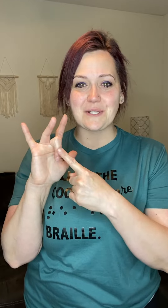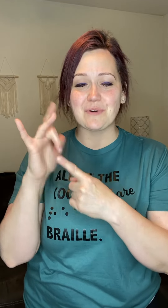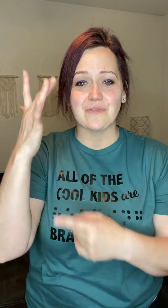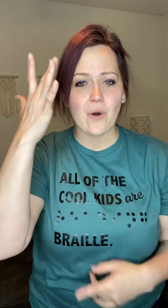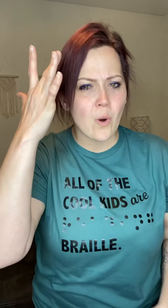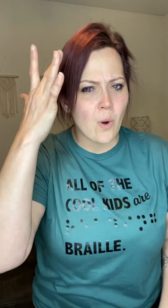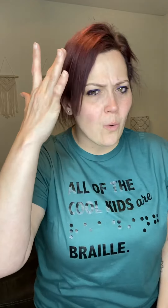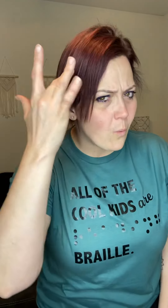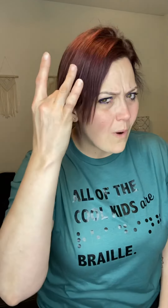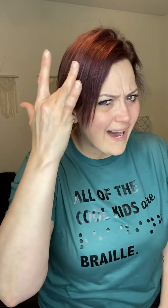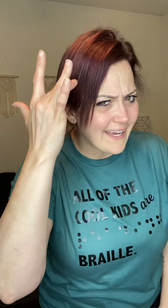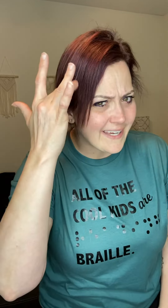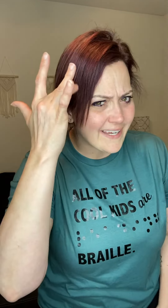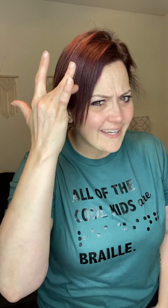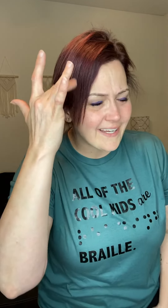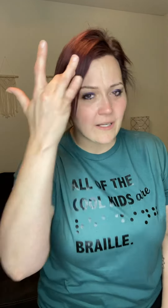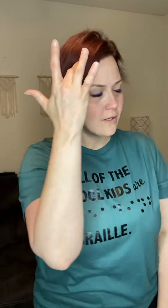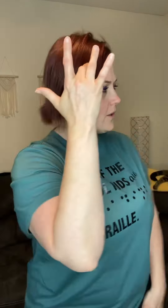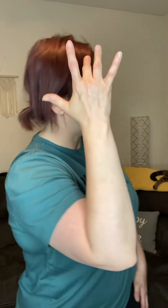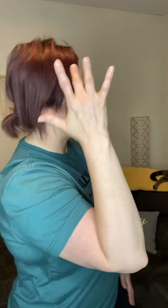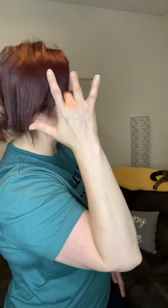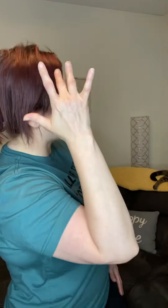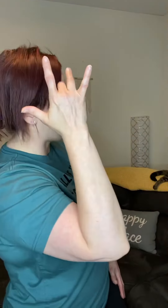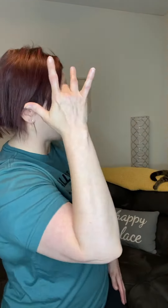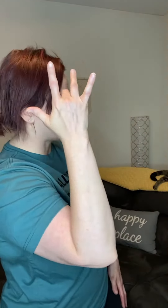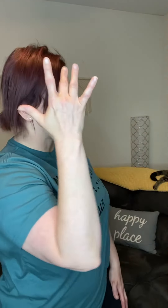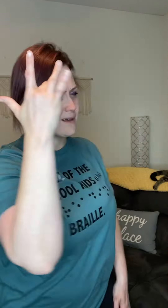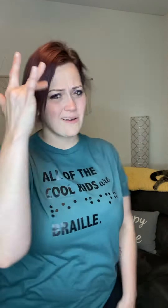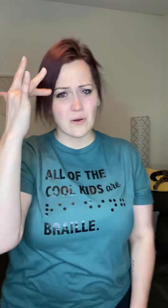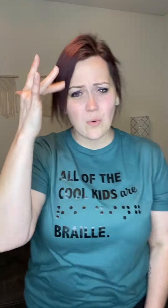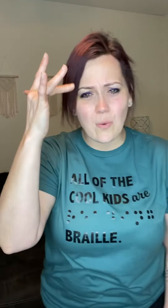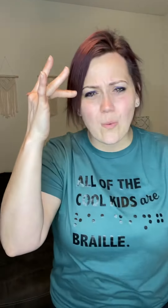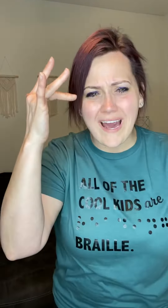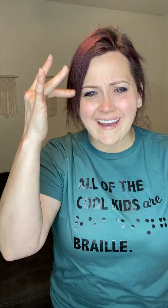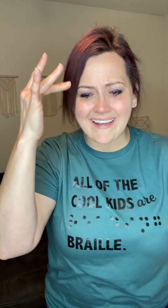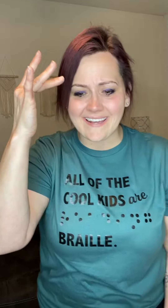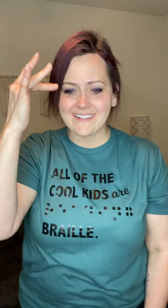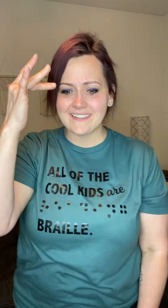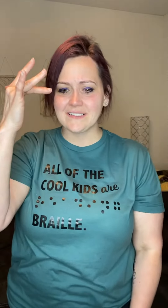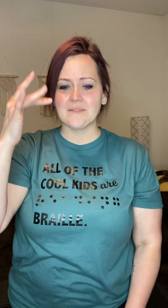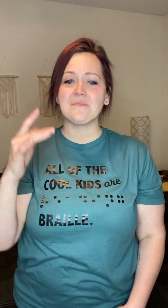move. Why? Why? Why?